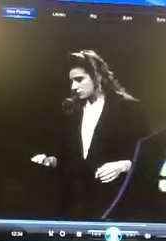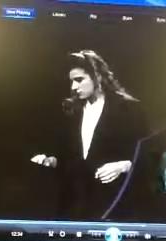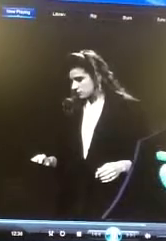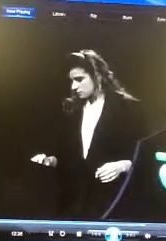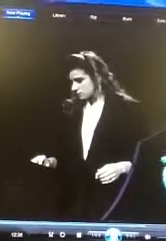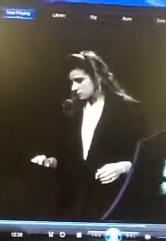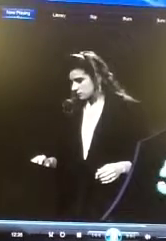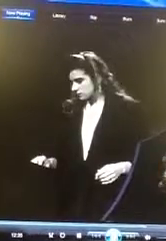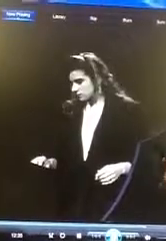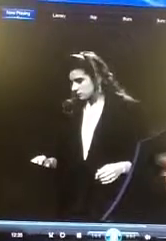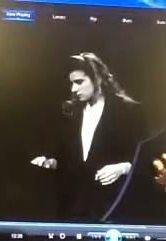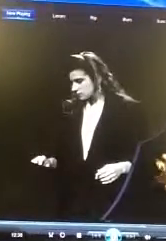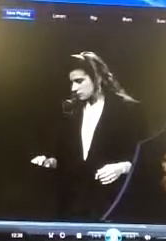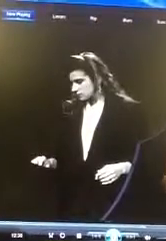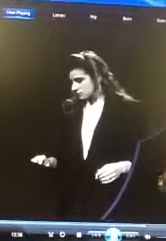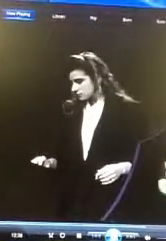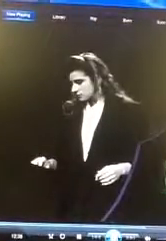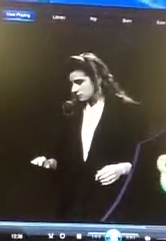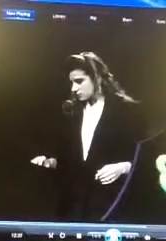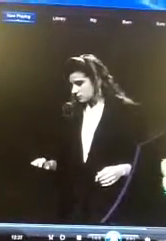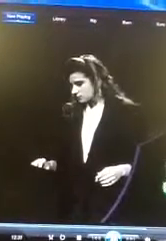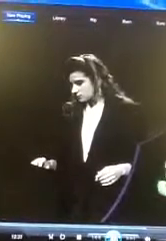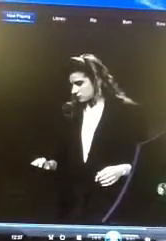that you are a skilled interpreter.